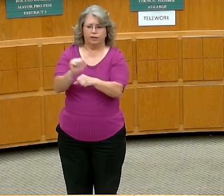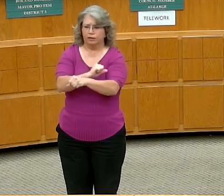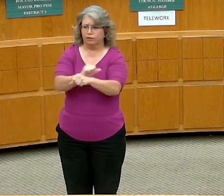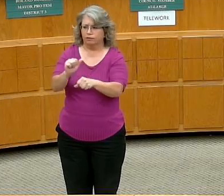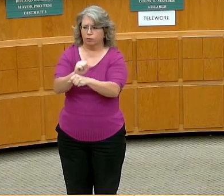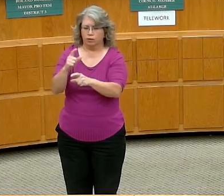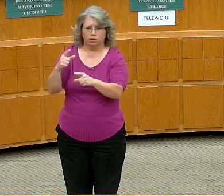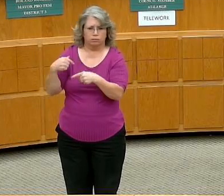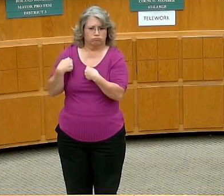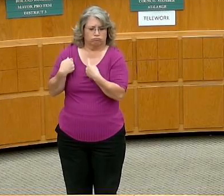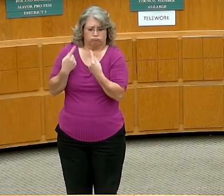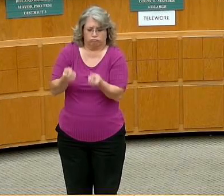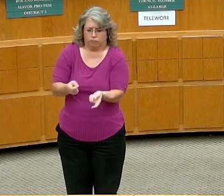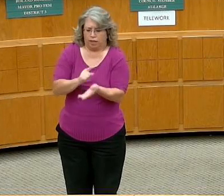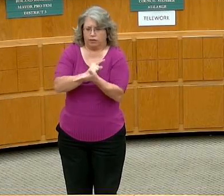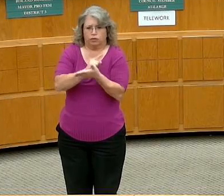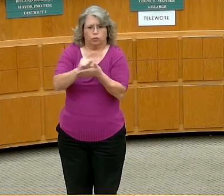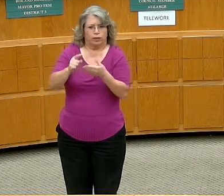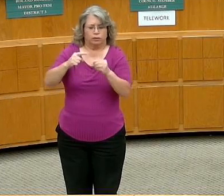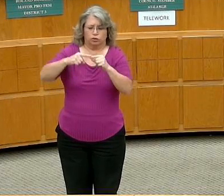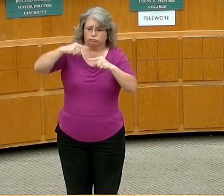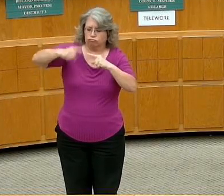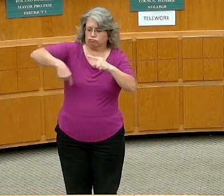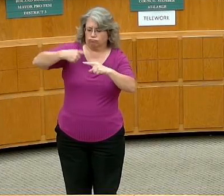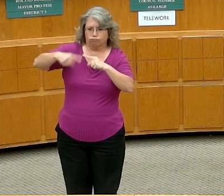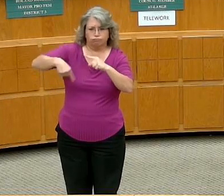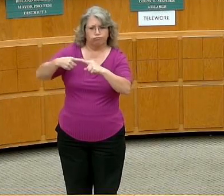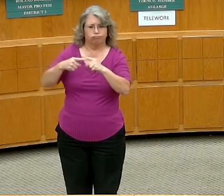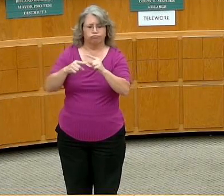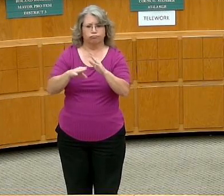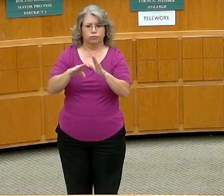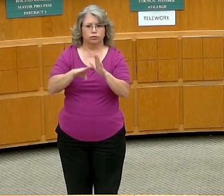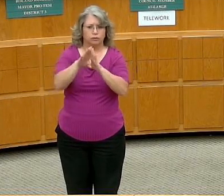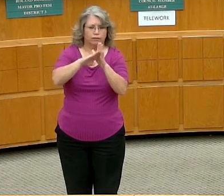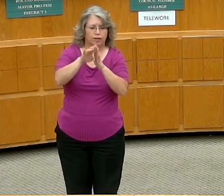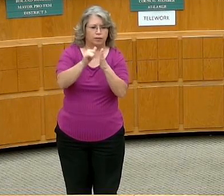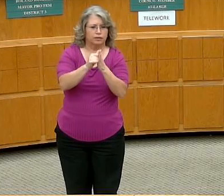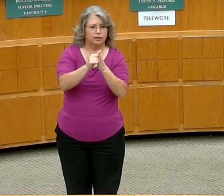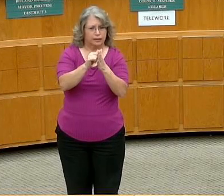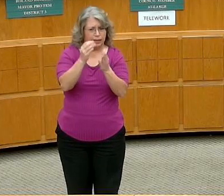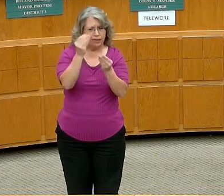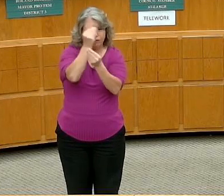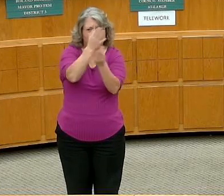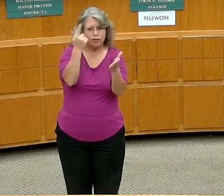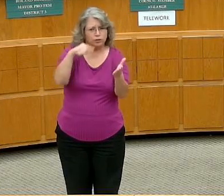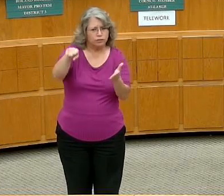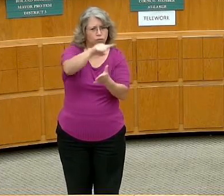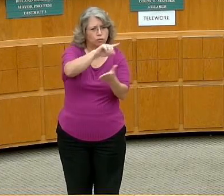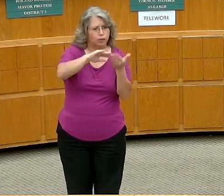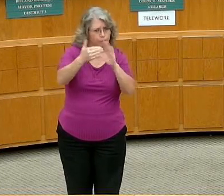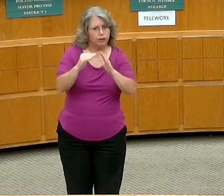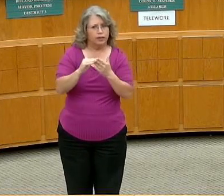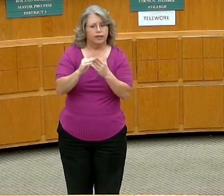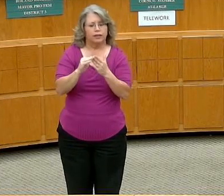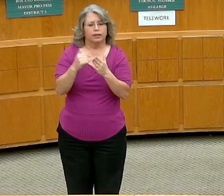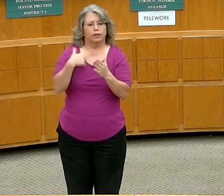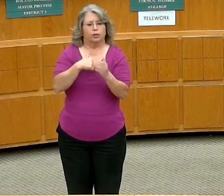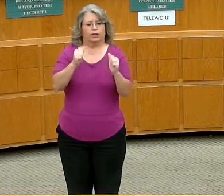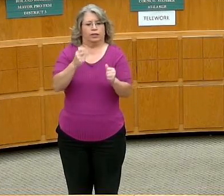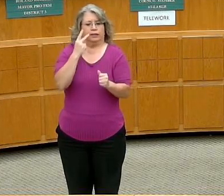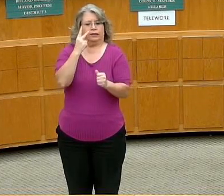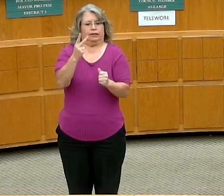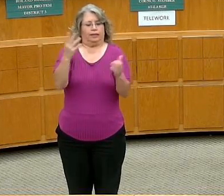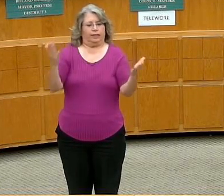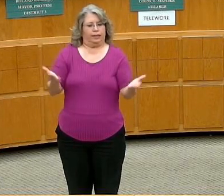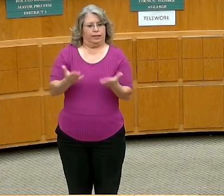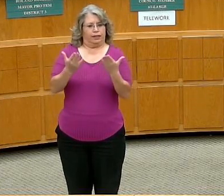to be able to share this information with the community. This information is for the community, so we can see here locally what it